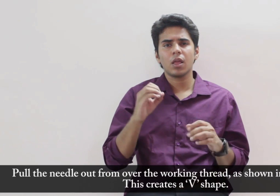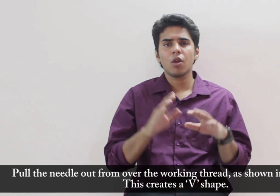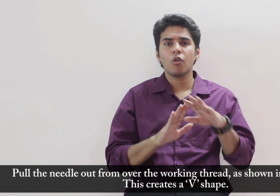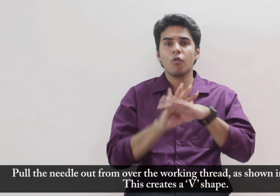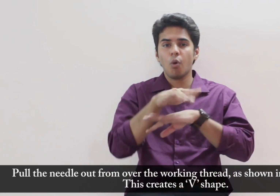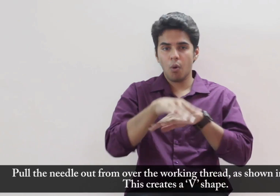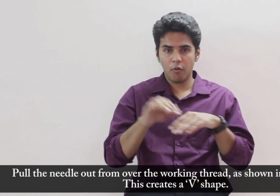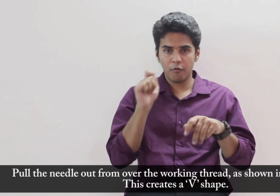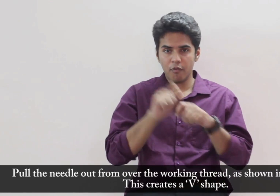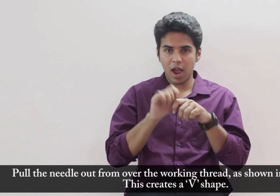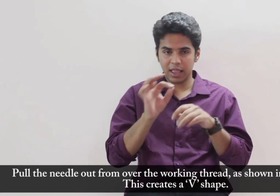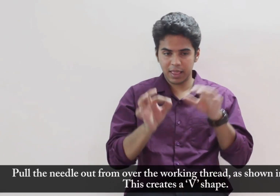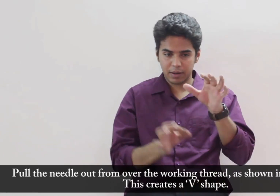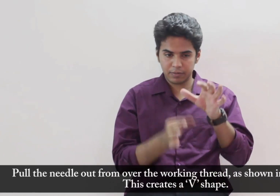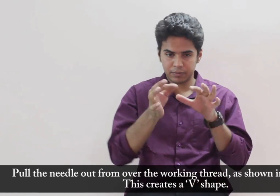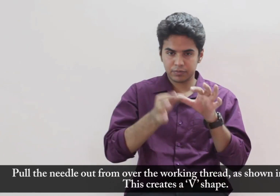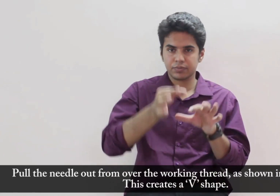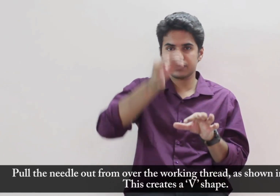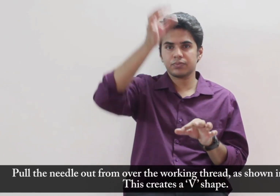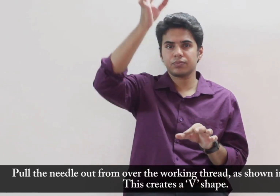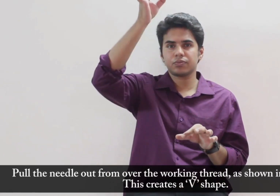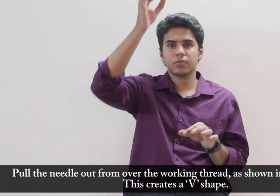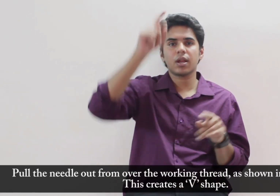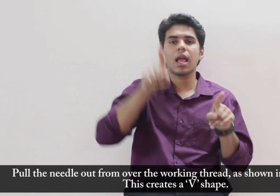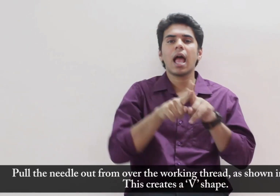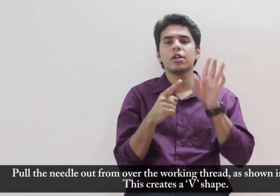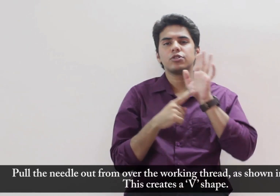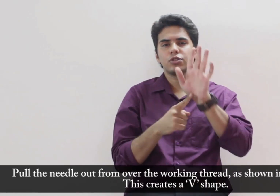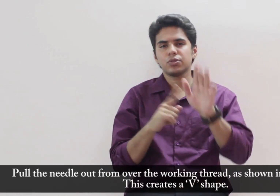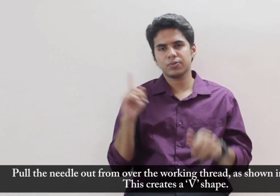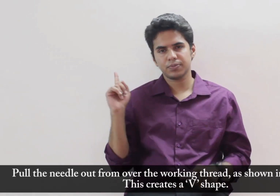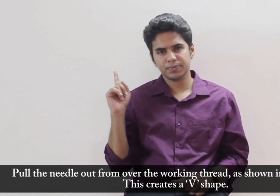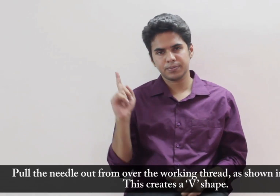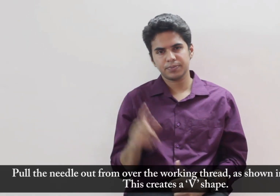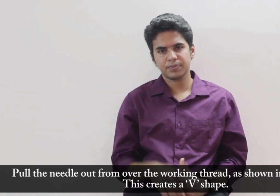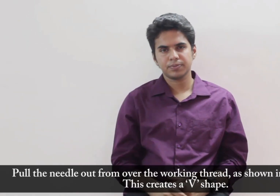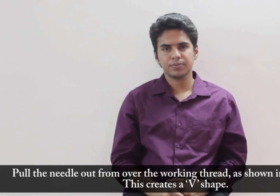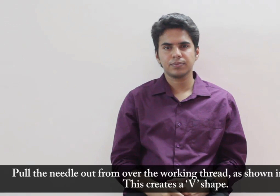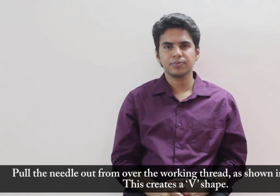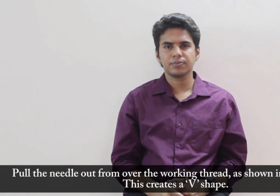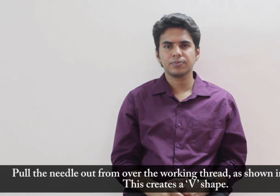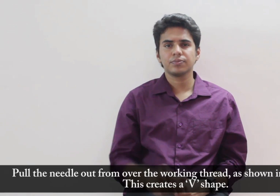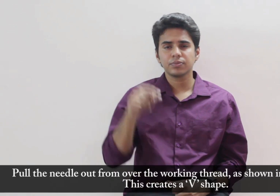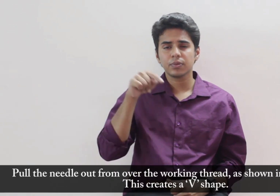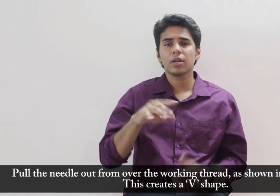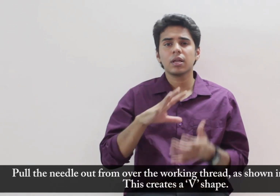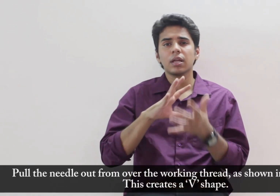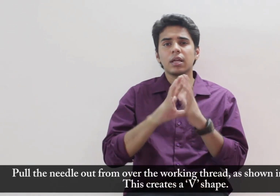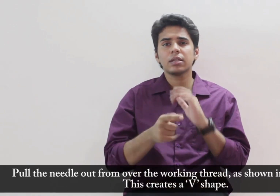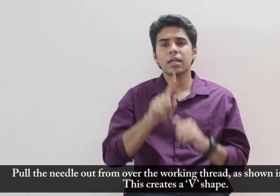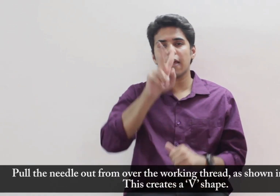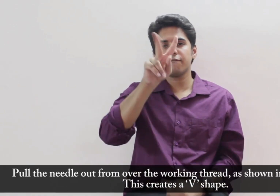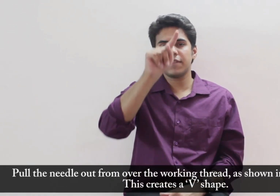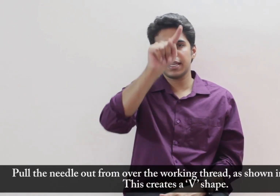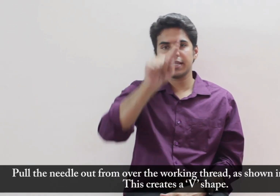Pull the needle out from over the working thread as shown in the picture. This creates a V shape.